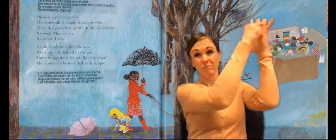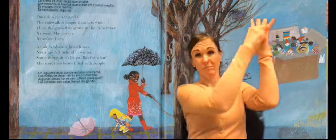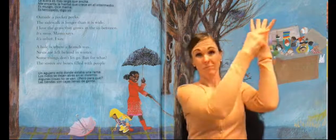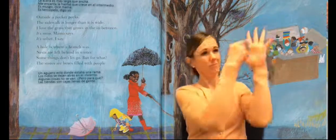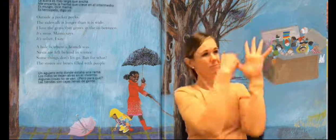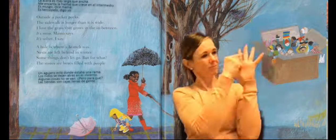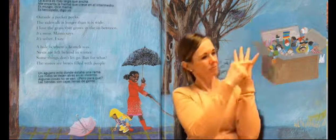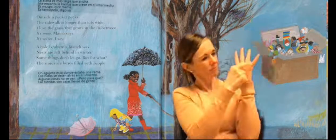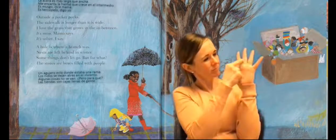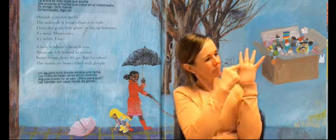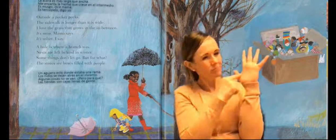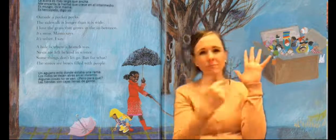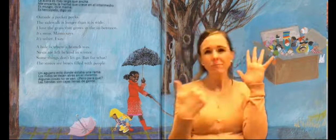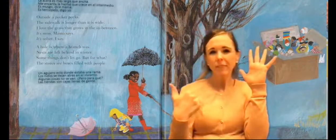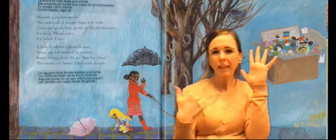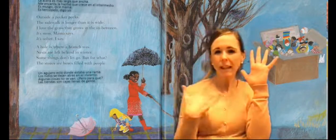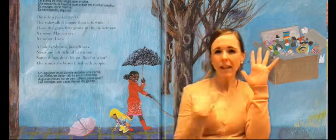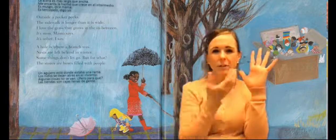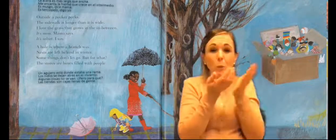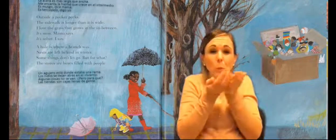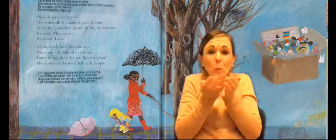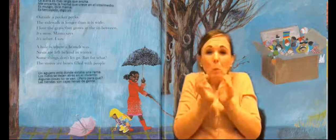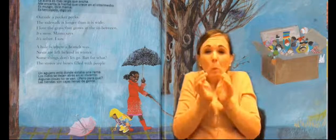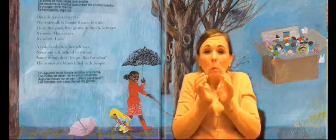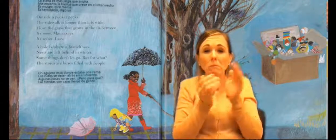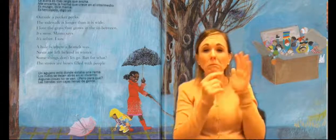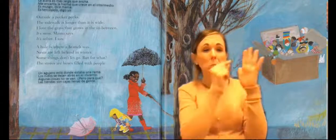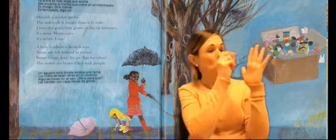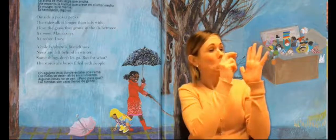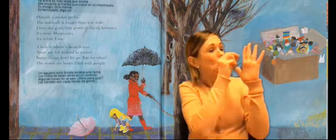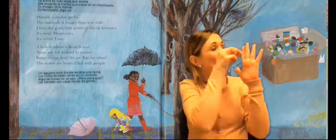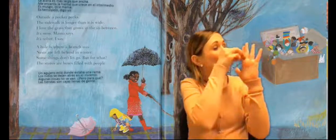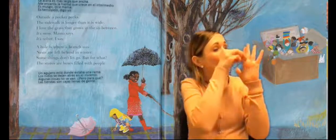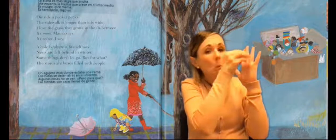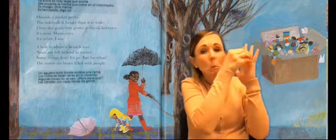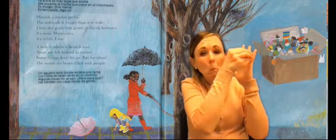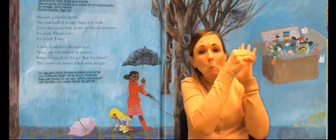They also have, in the upper branches,